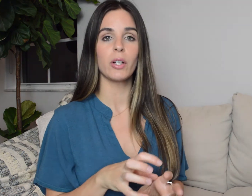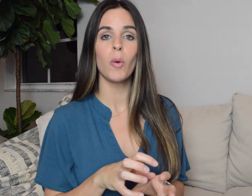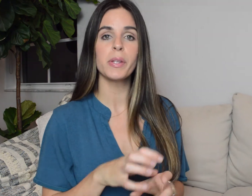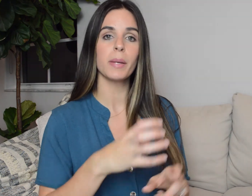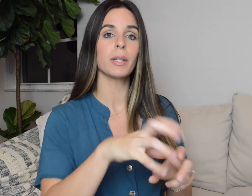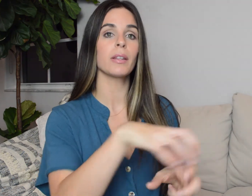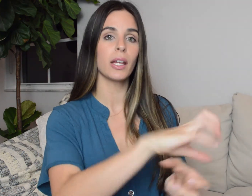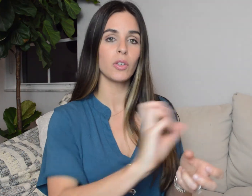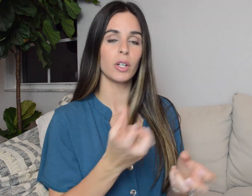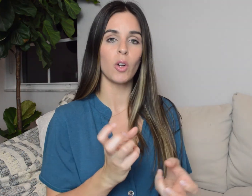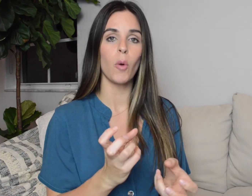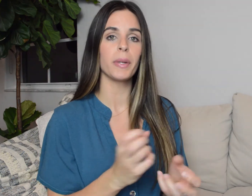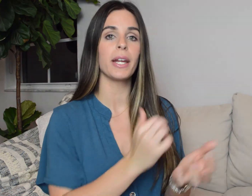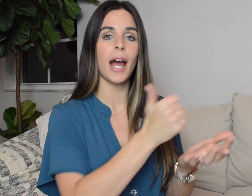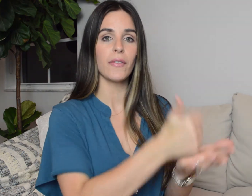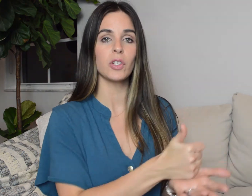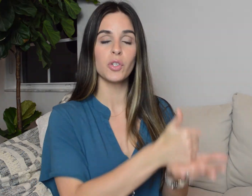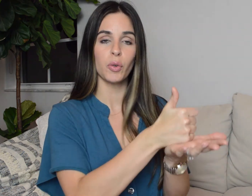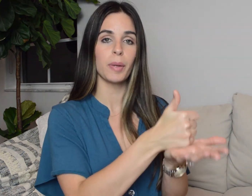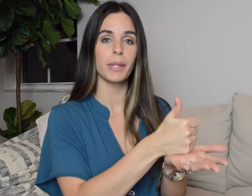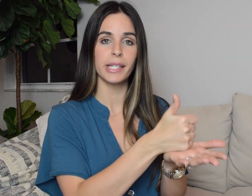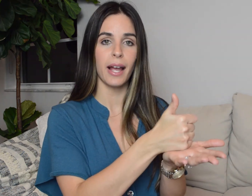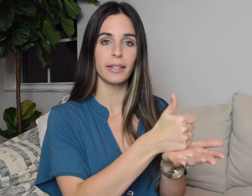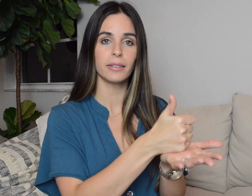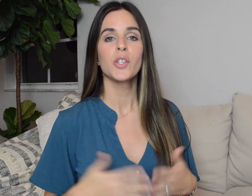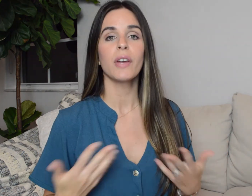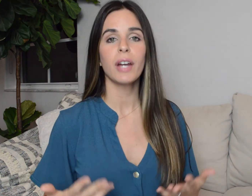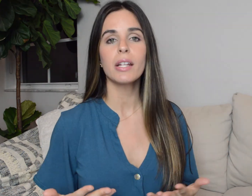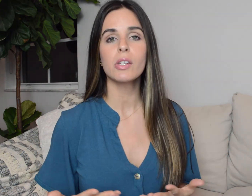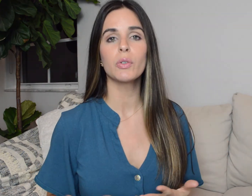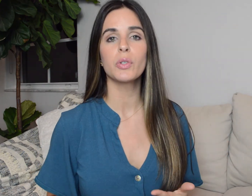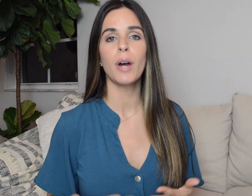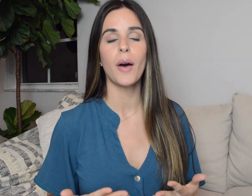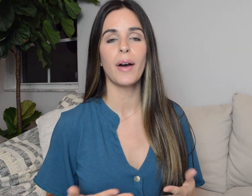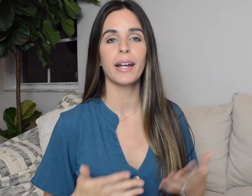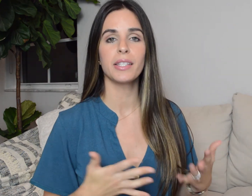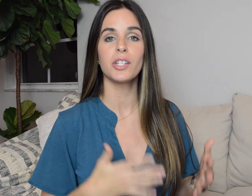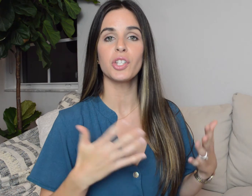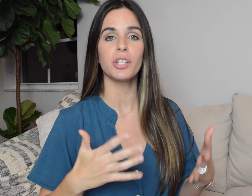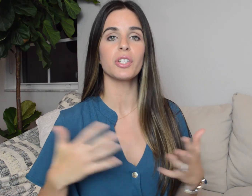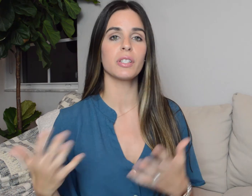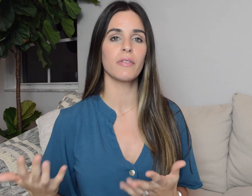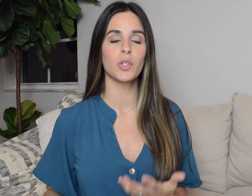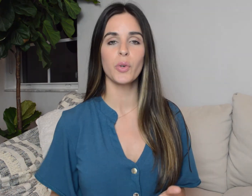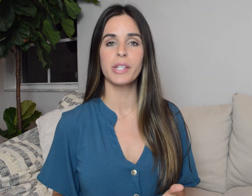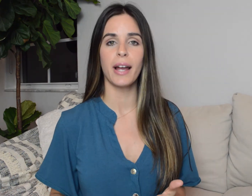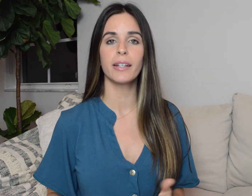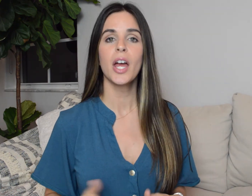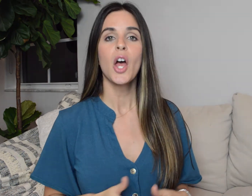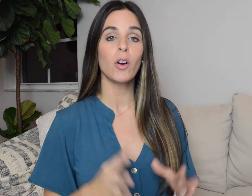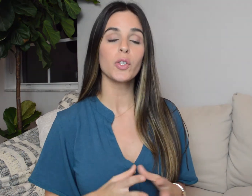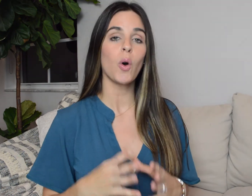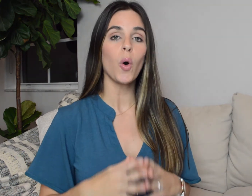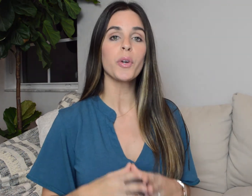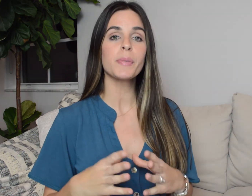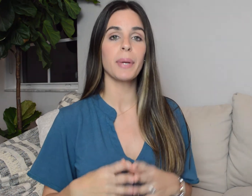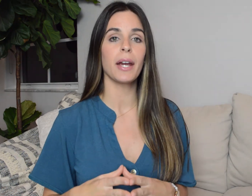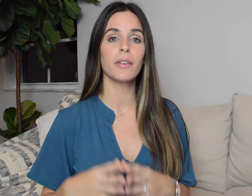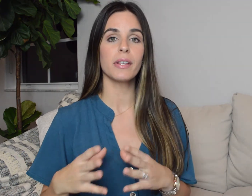open something, then you can open it after you show them the sign. So I've kind of told you how I teach each individual sign. You always pair the